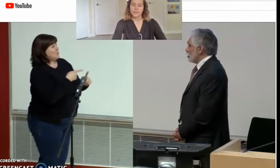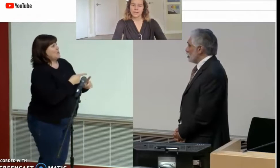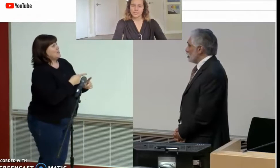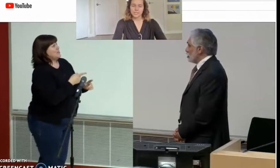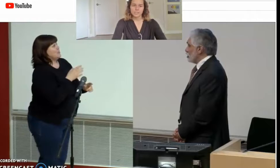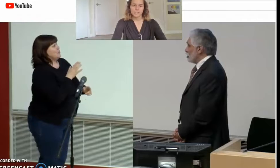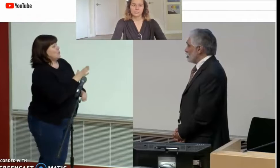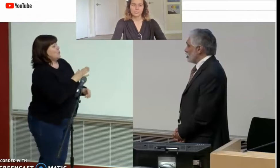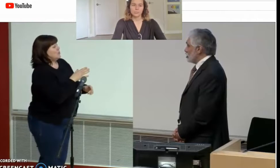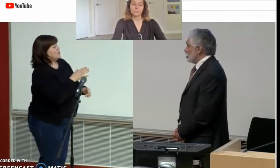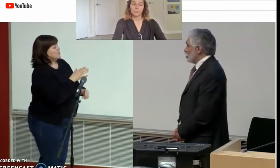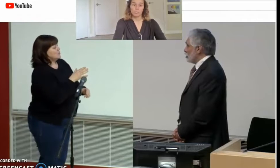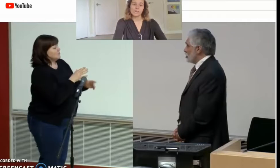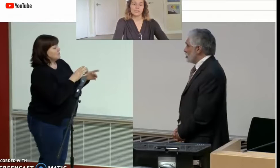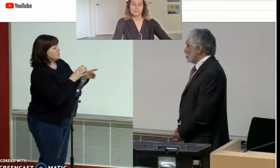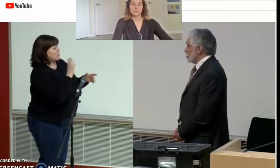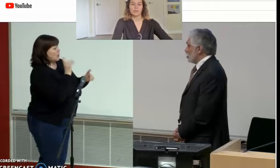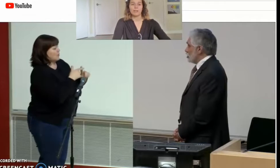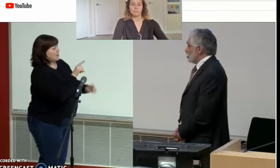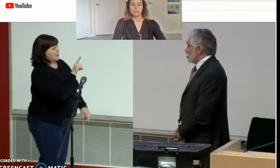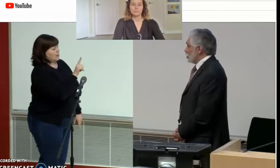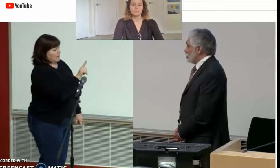that education is improved with a strong L1.